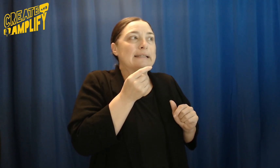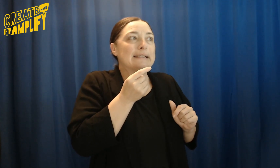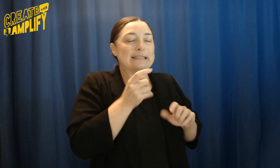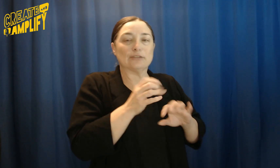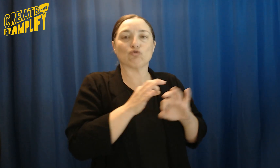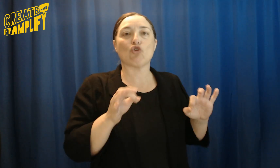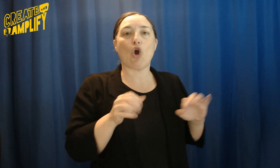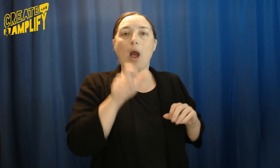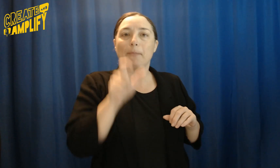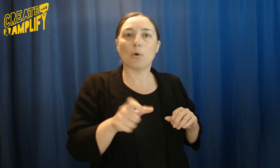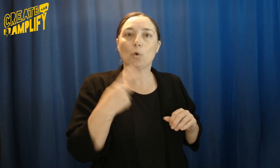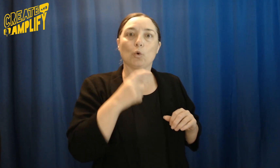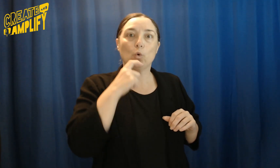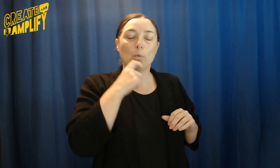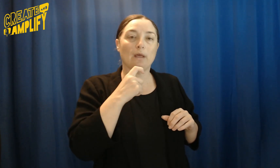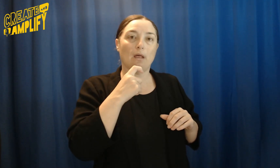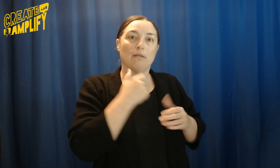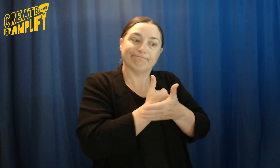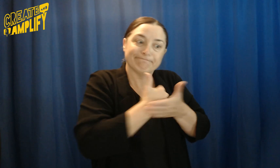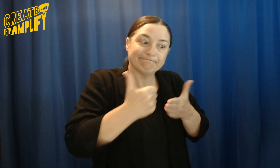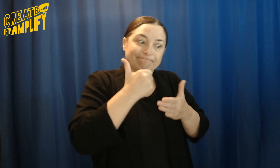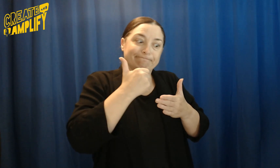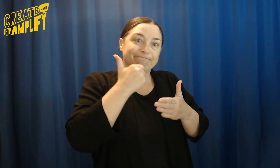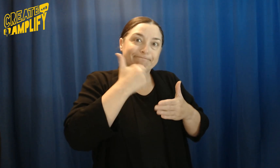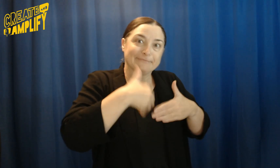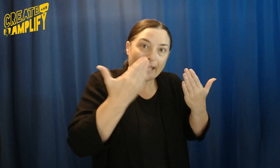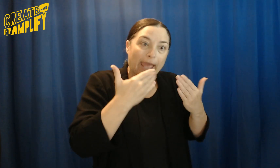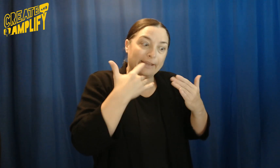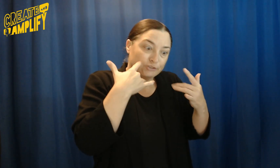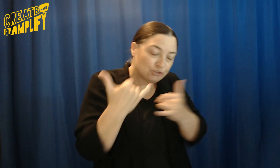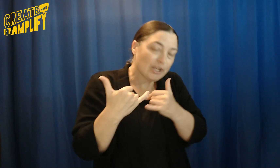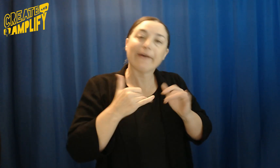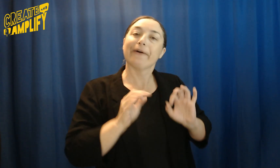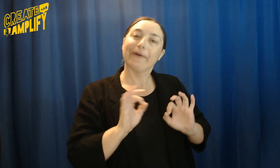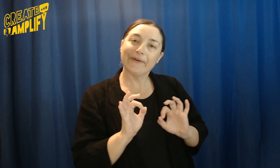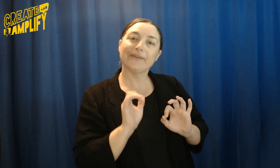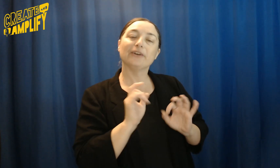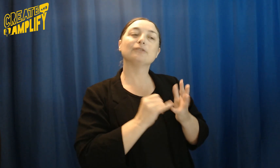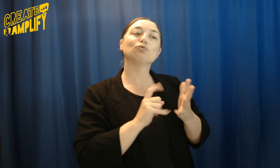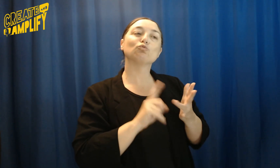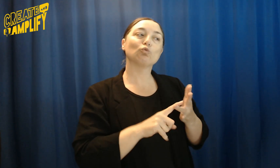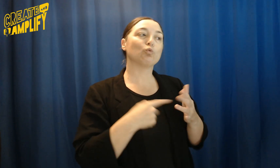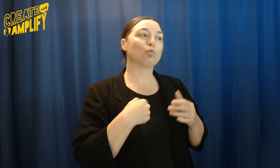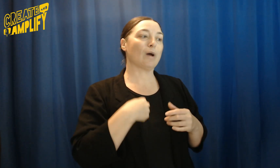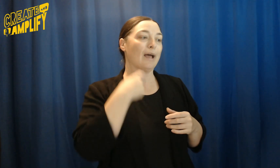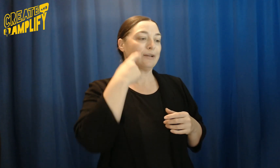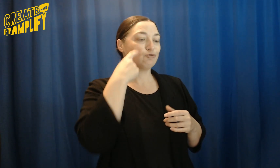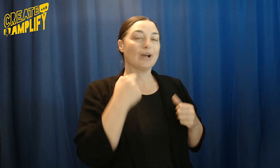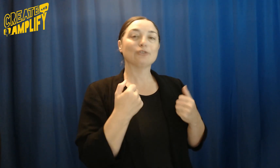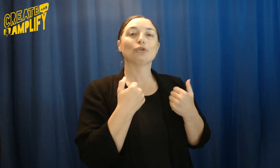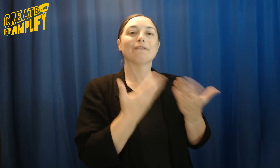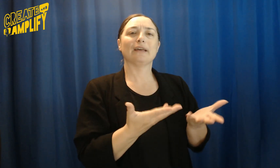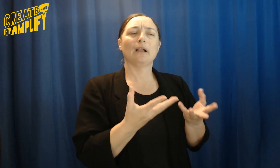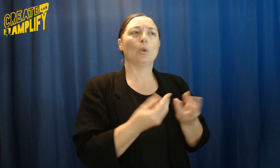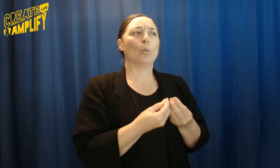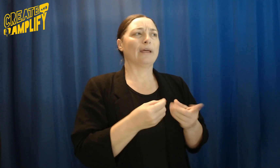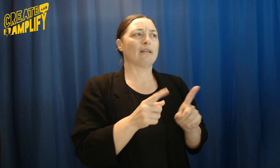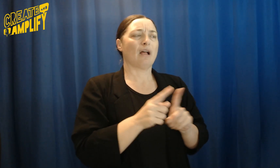every single day. So I try and fill my garden spaces with pretty tough stuff or things